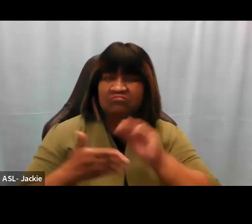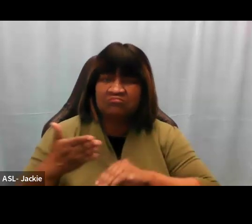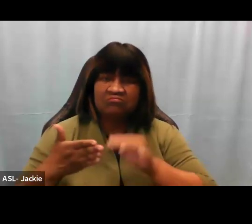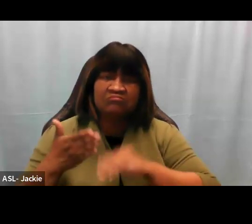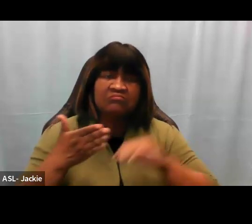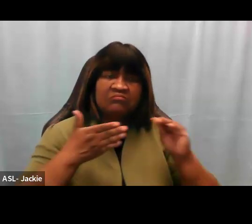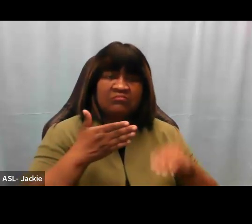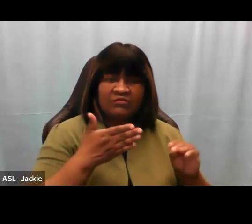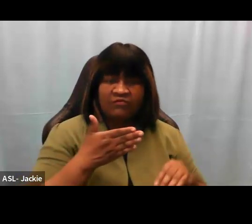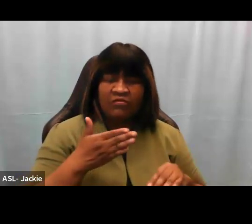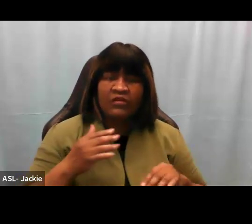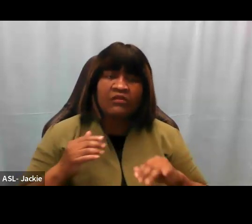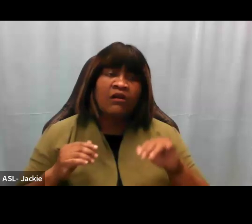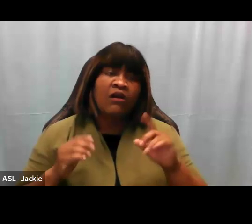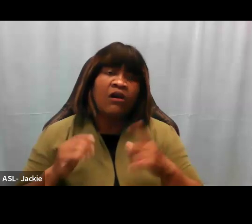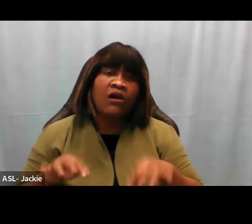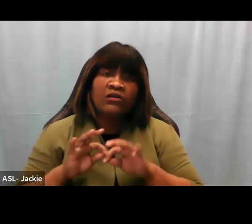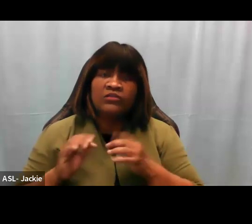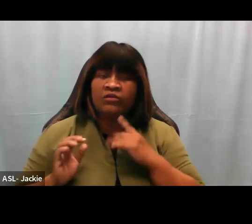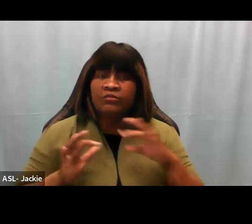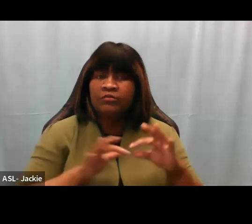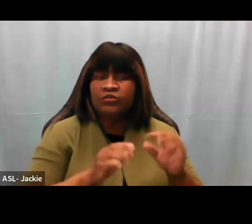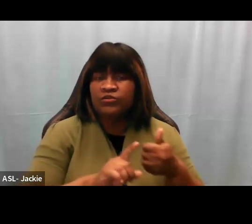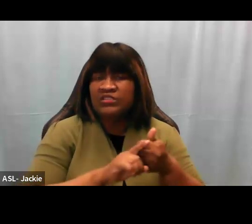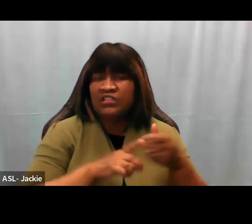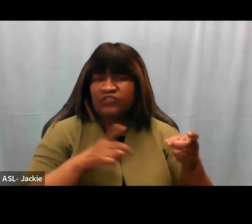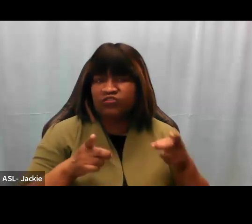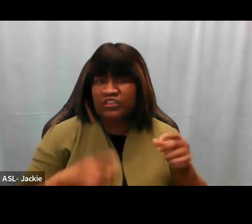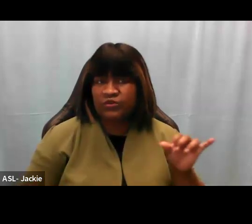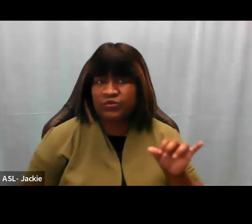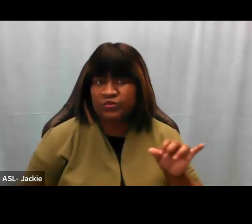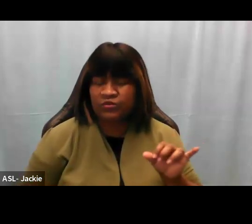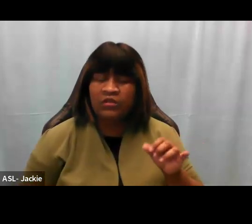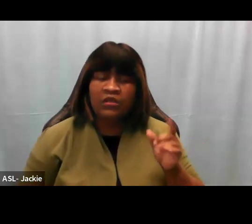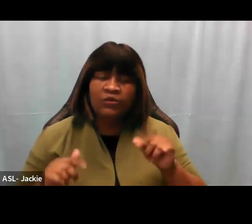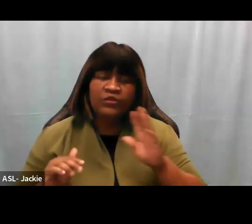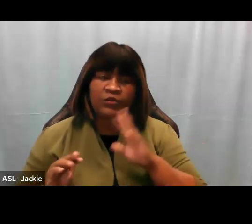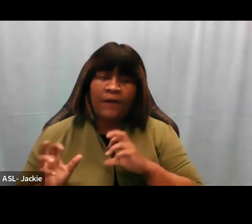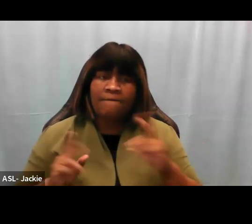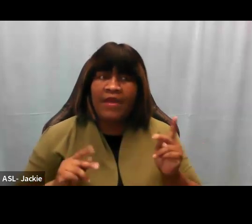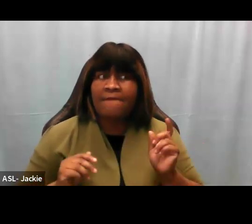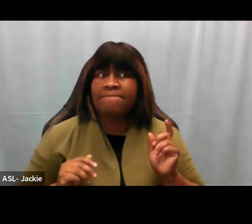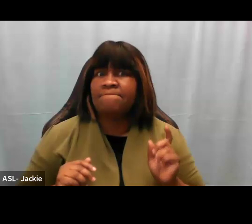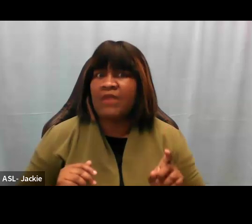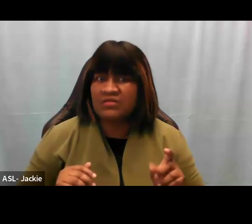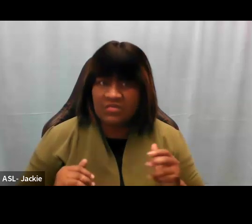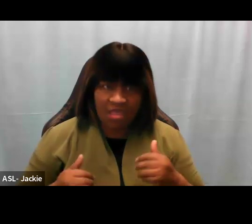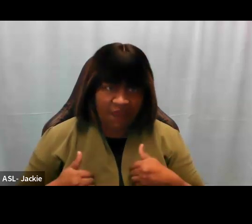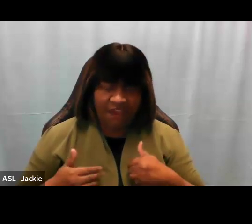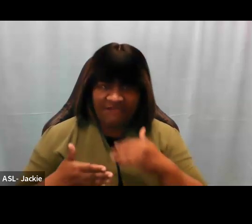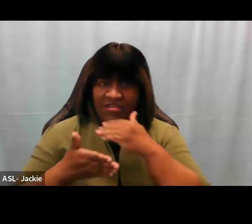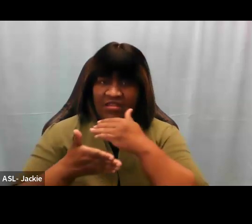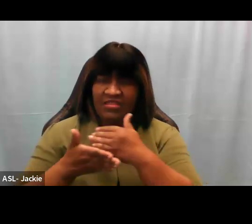just in general, but it also pertains to self-direction, because going back to that must-haves list,